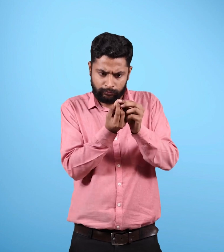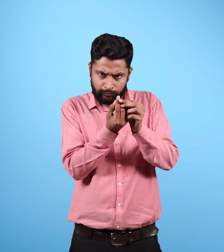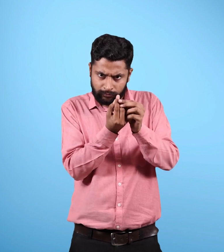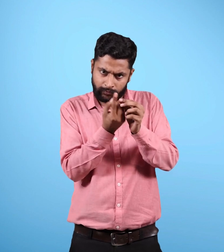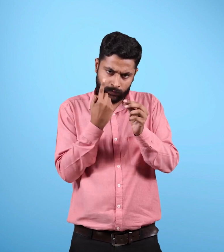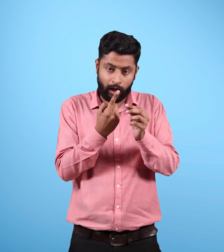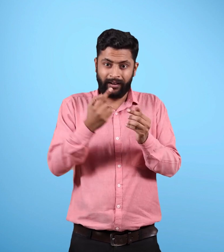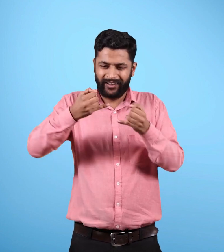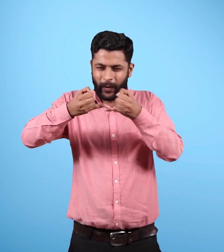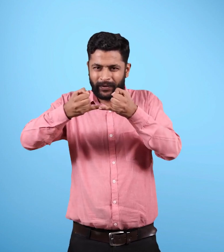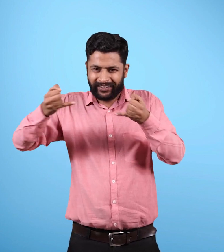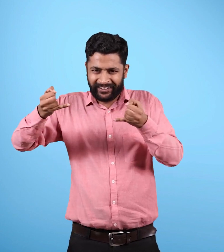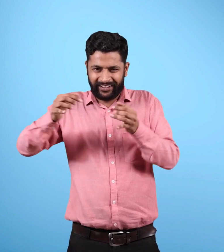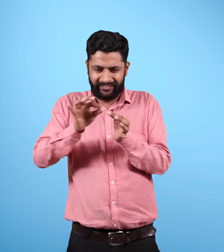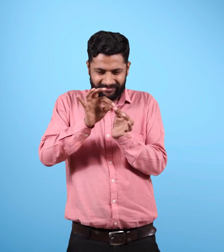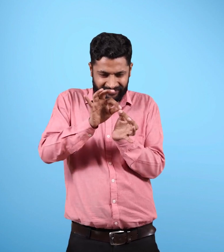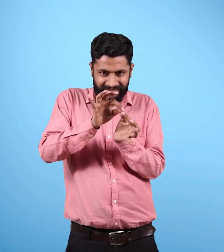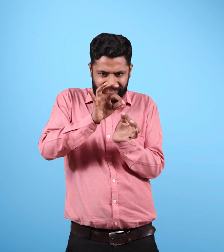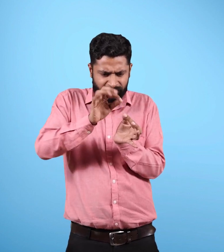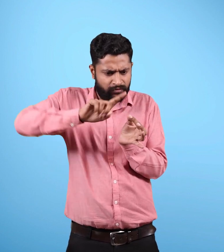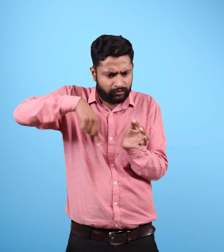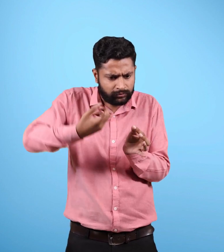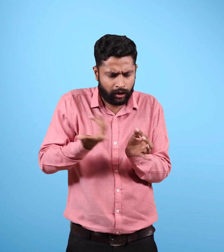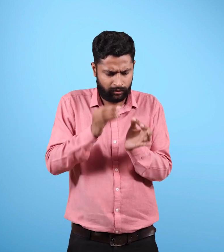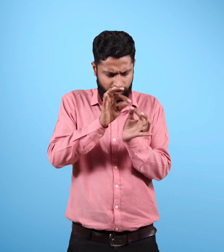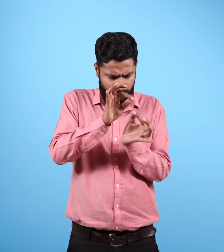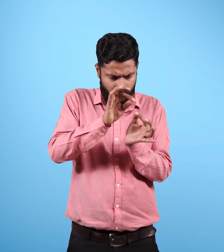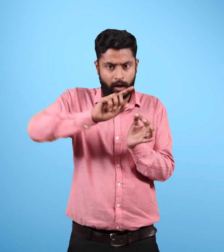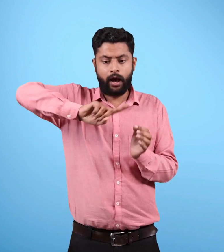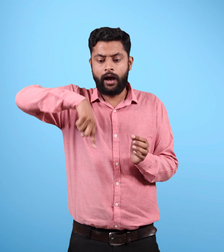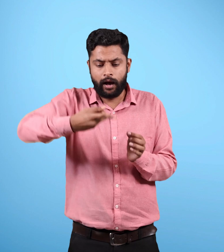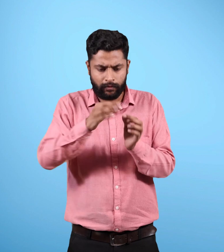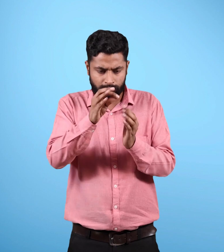Measure the lengths of the sprouts every day using a string.